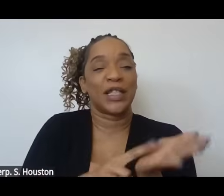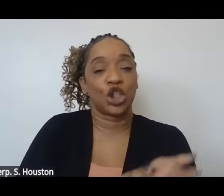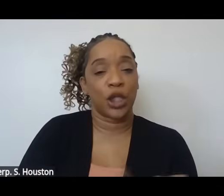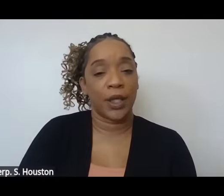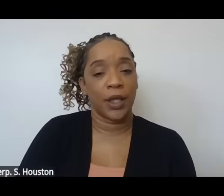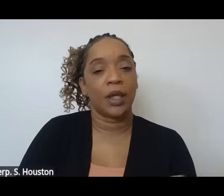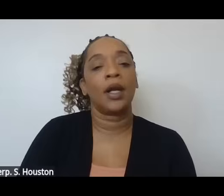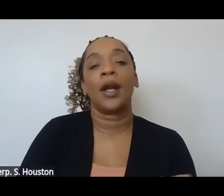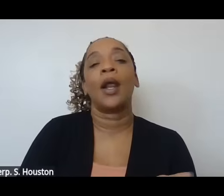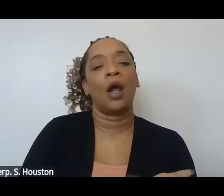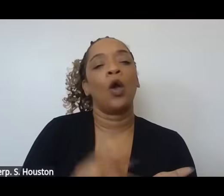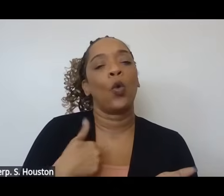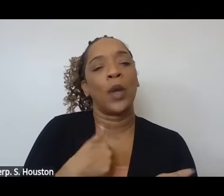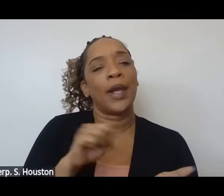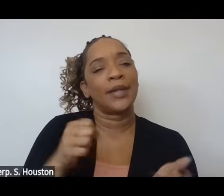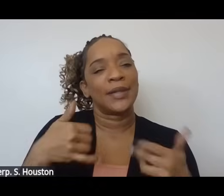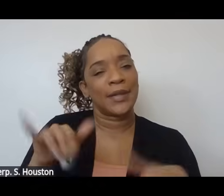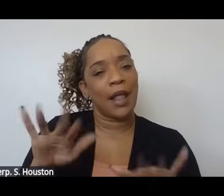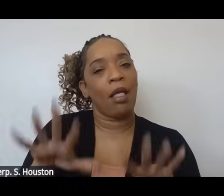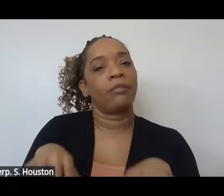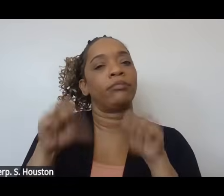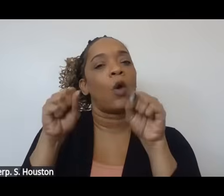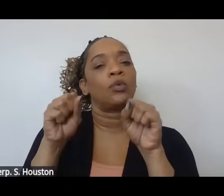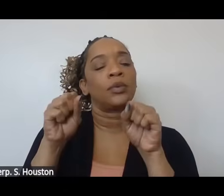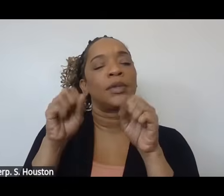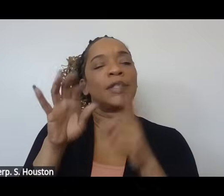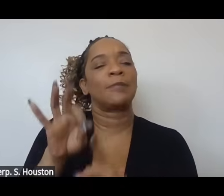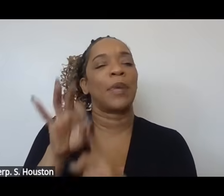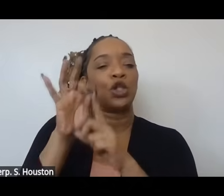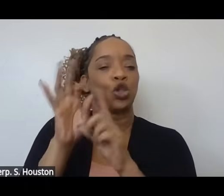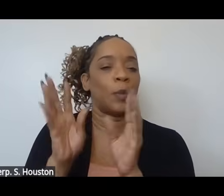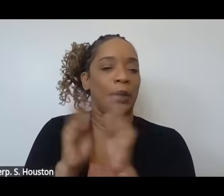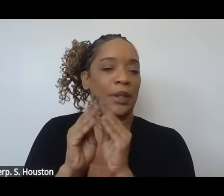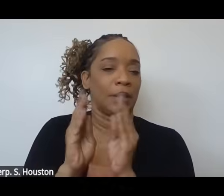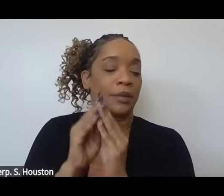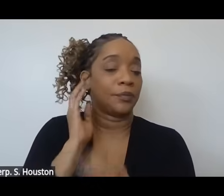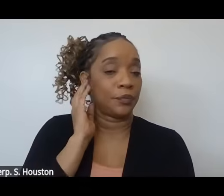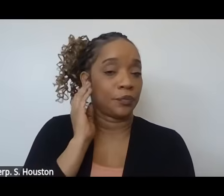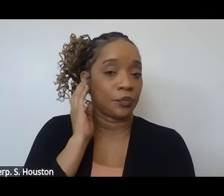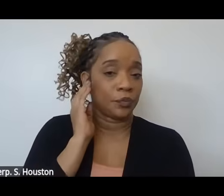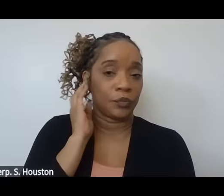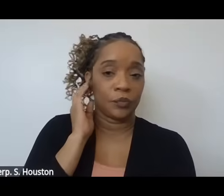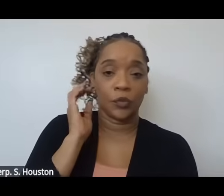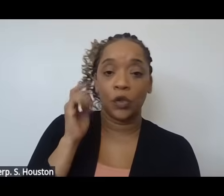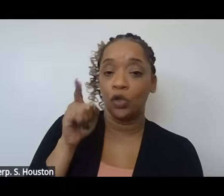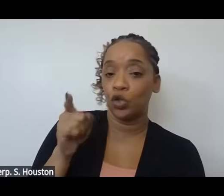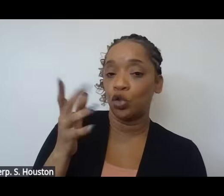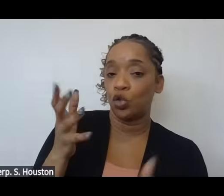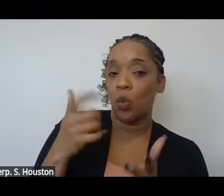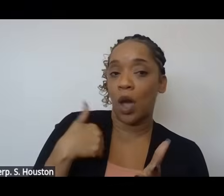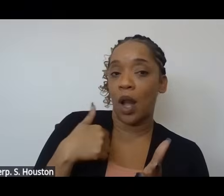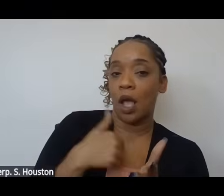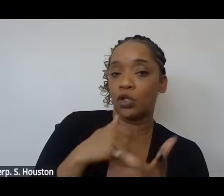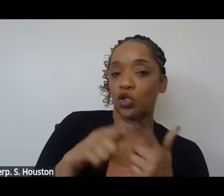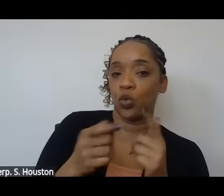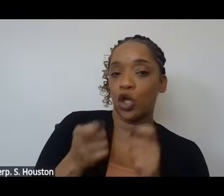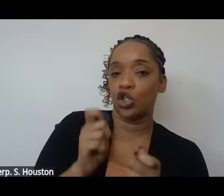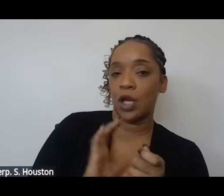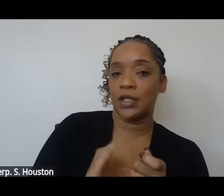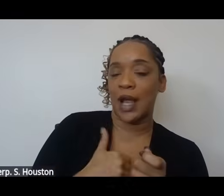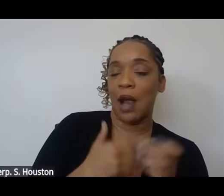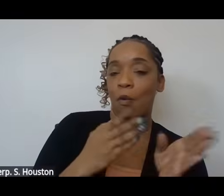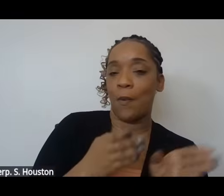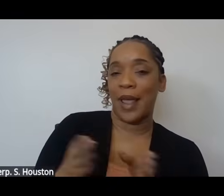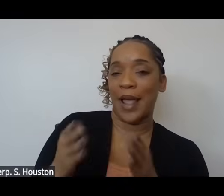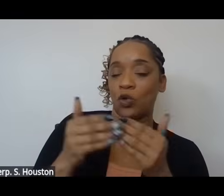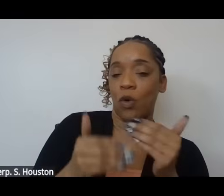would have the ability to call a separate special meeting. But you want us to adjust our plans going forward so that we are available